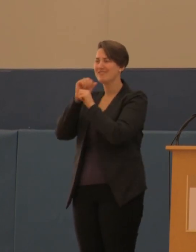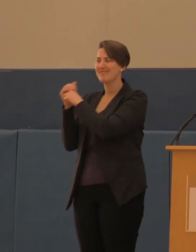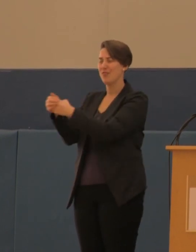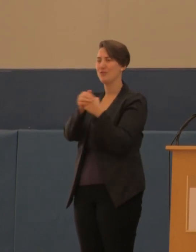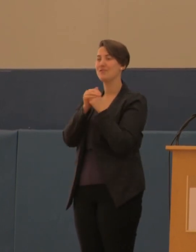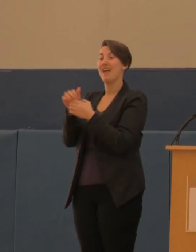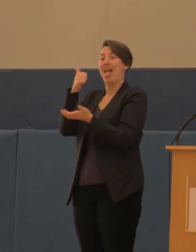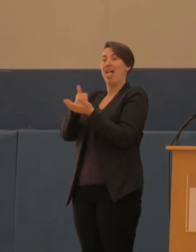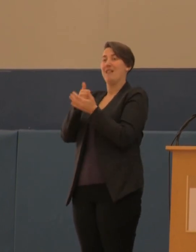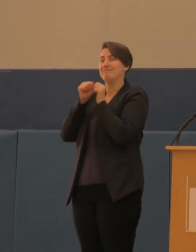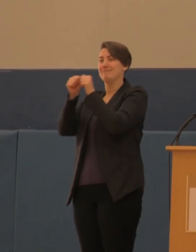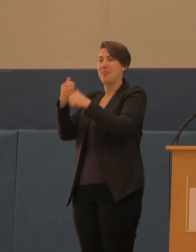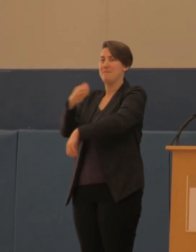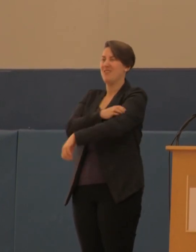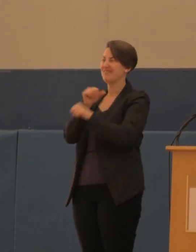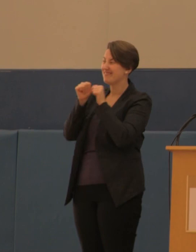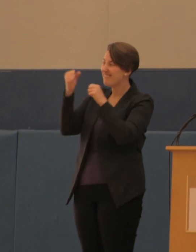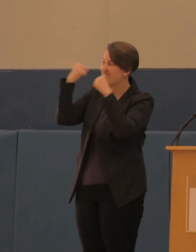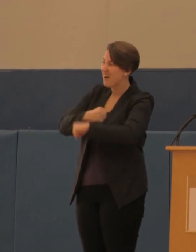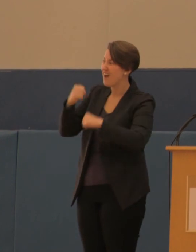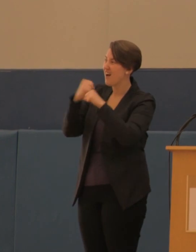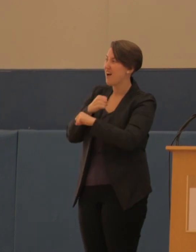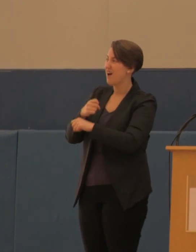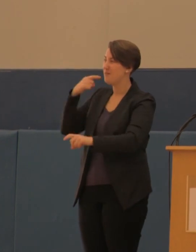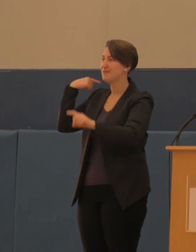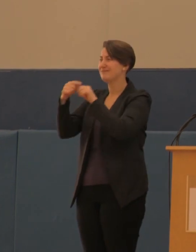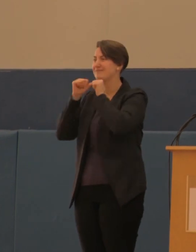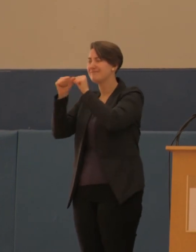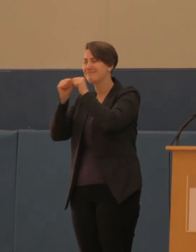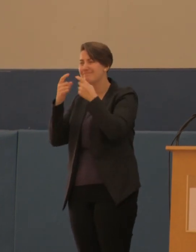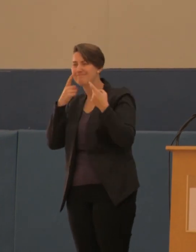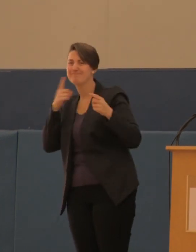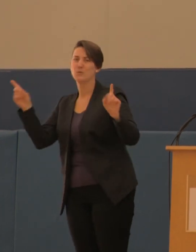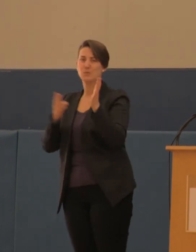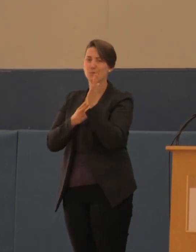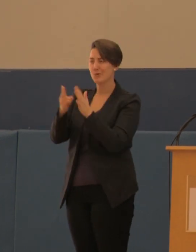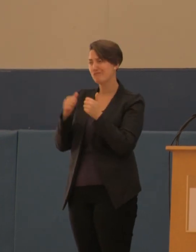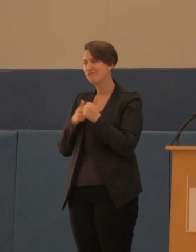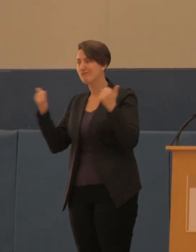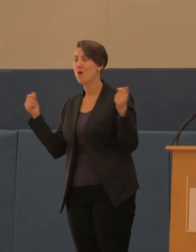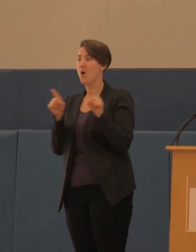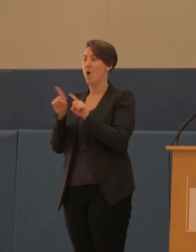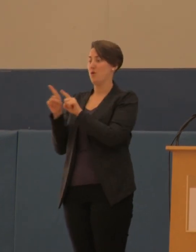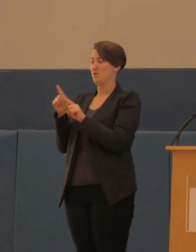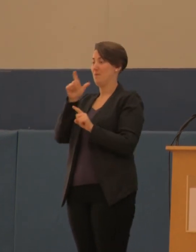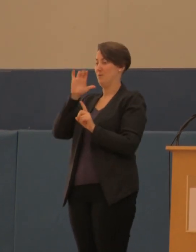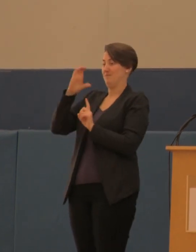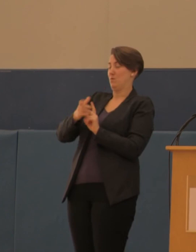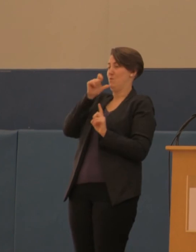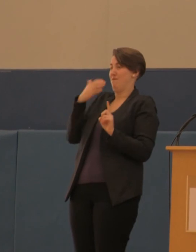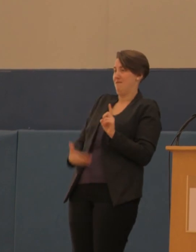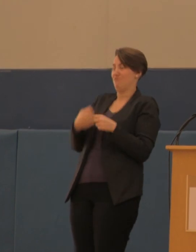the power to keep on fighting, to continue to speak our truth to power, to be who we were created to be, a